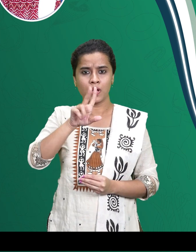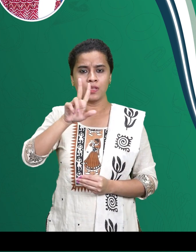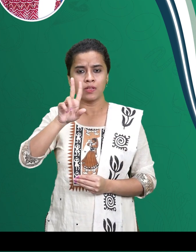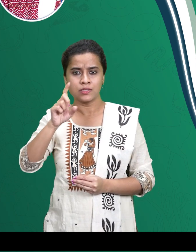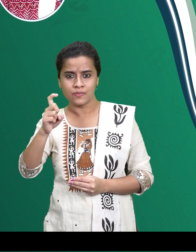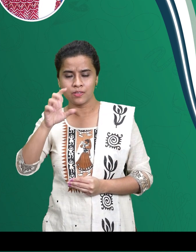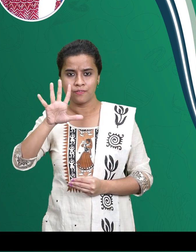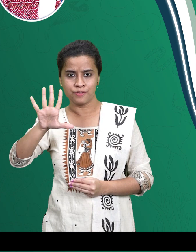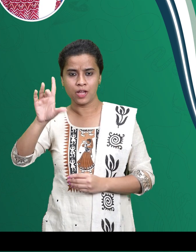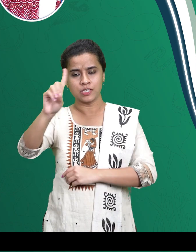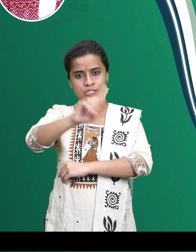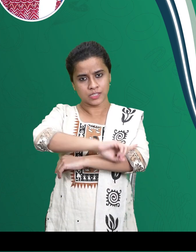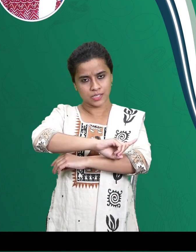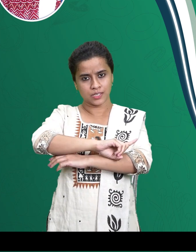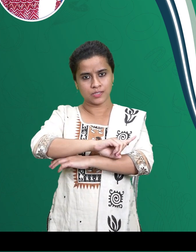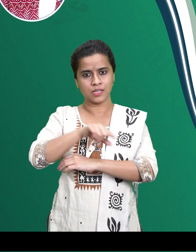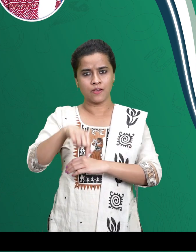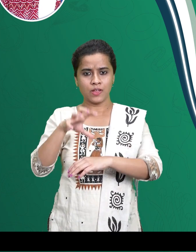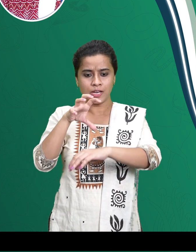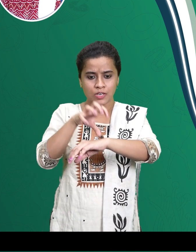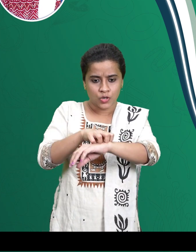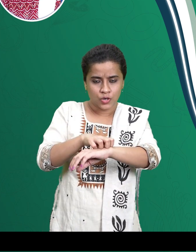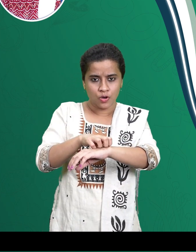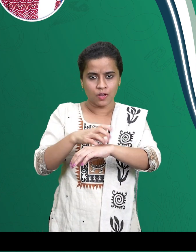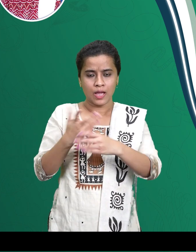days of the dog bite.